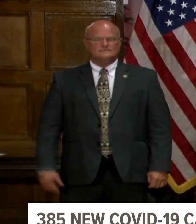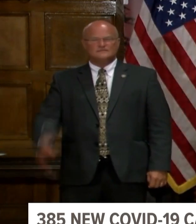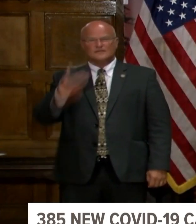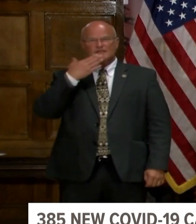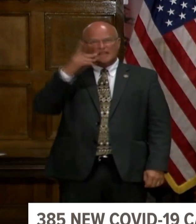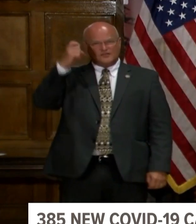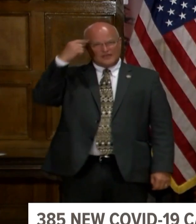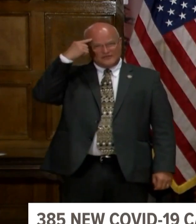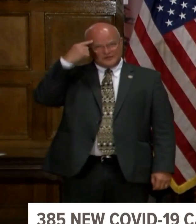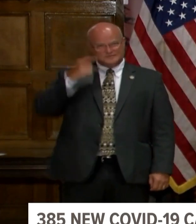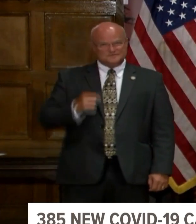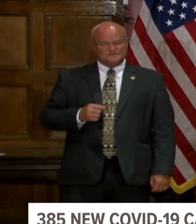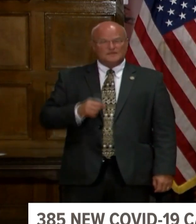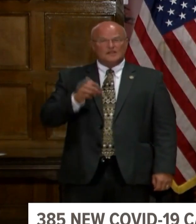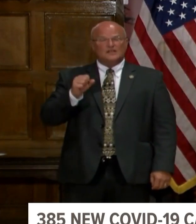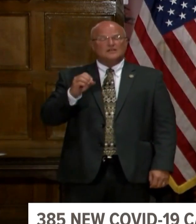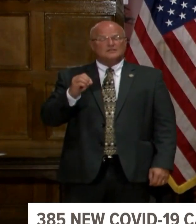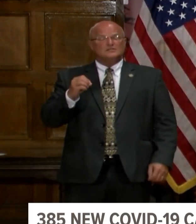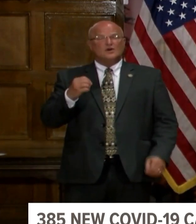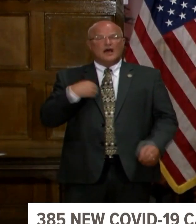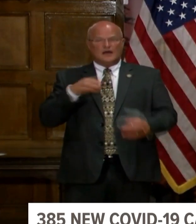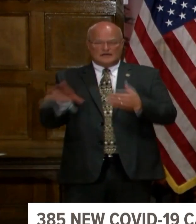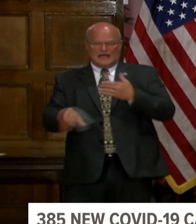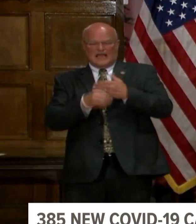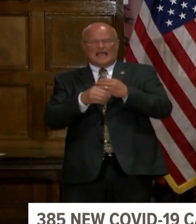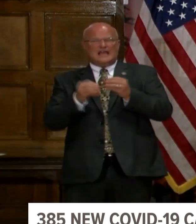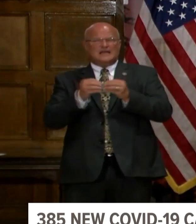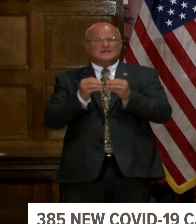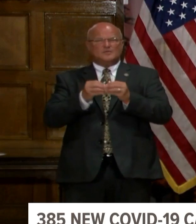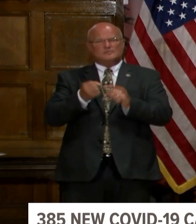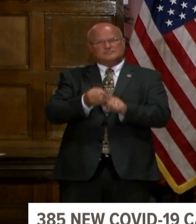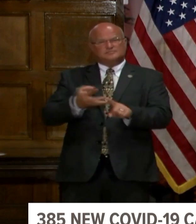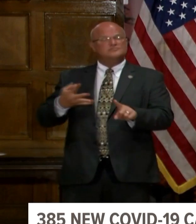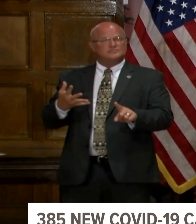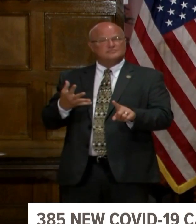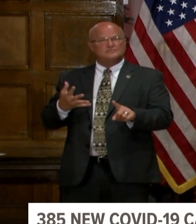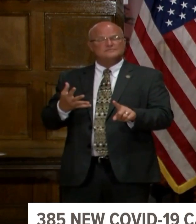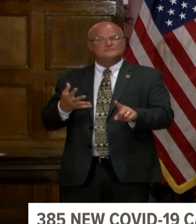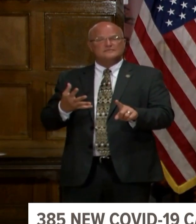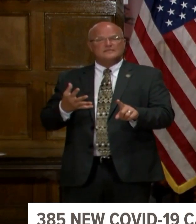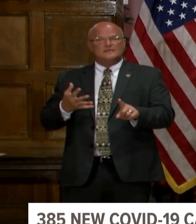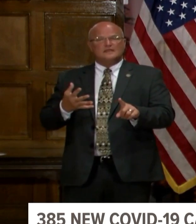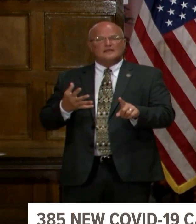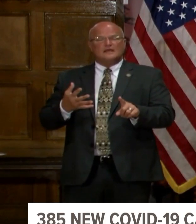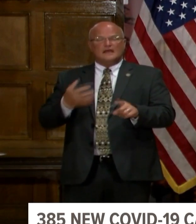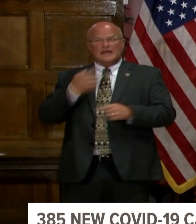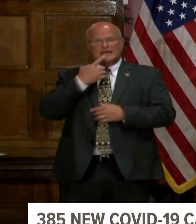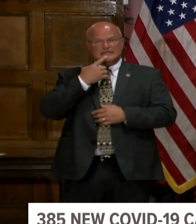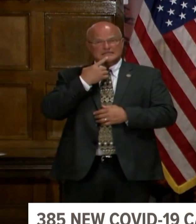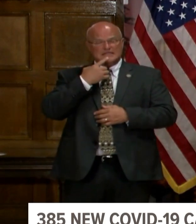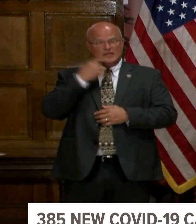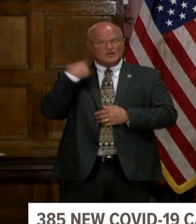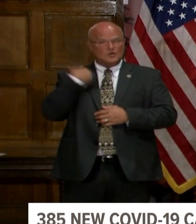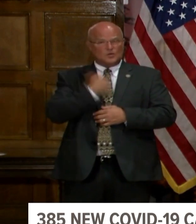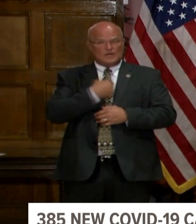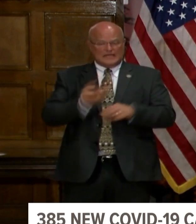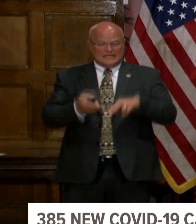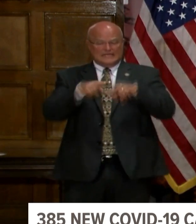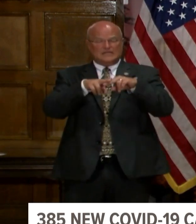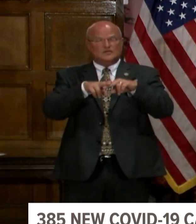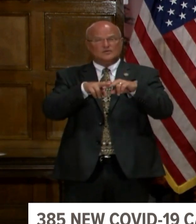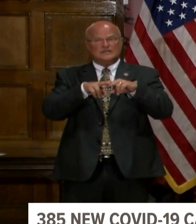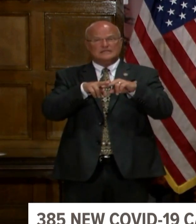Thank you, Governor. So I will add a little bit more to the data. As mentioned, we had an increase